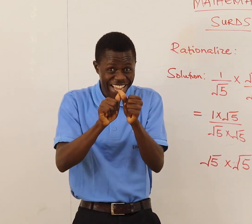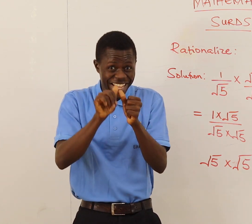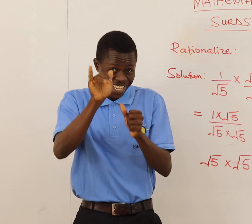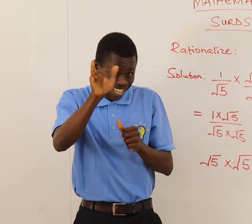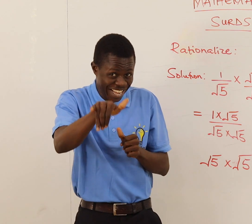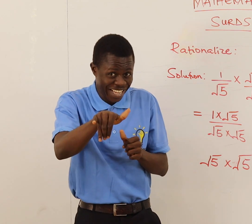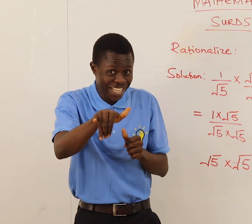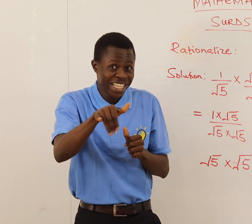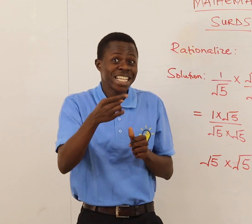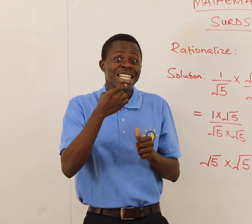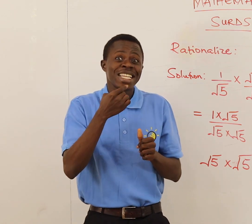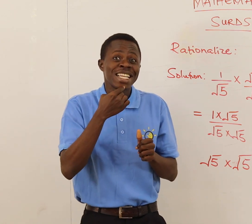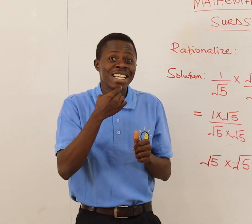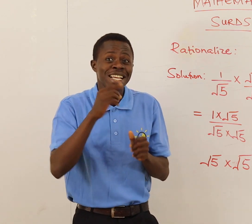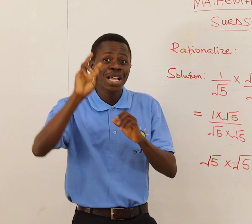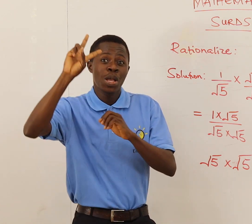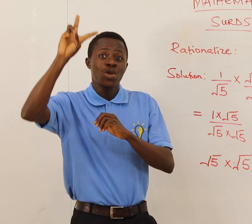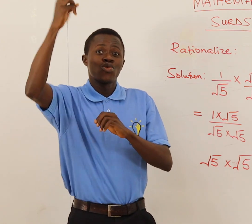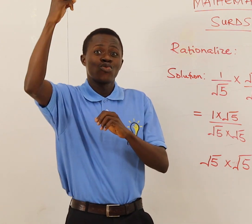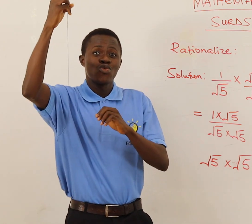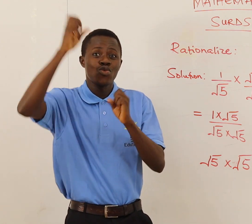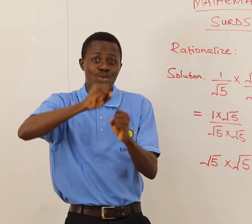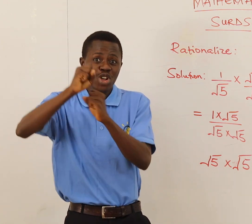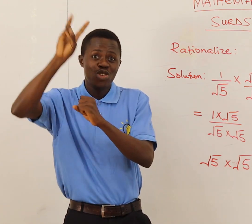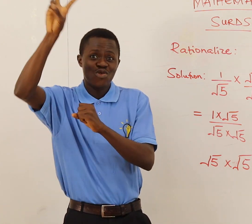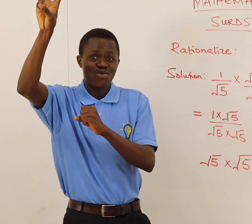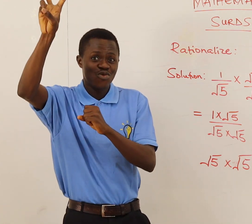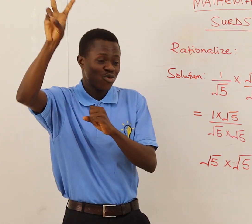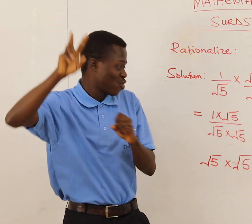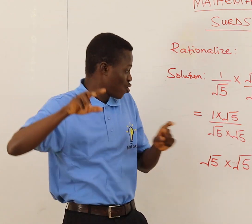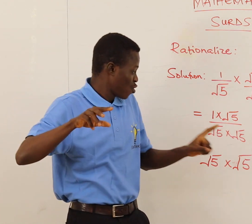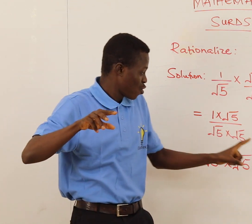we are on the right path. And again, remember that